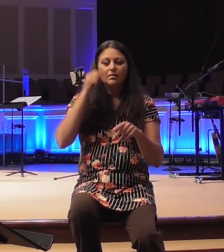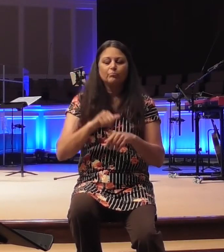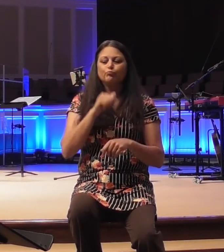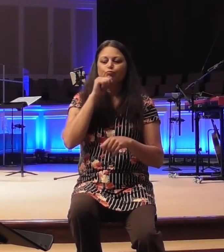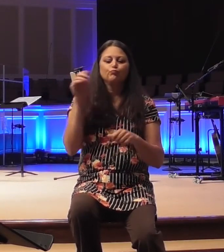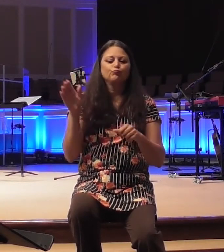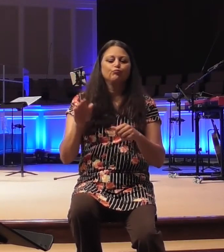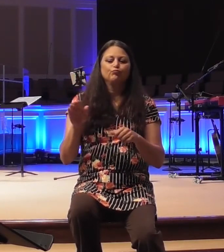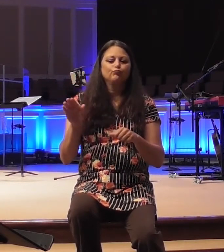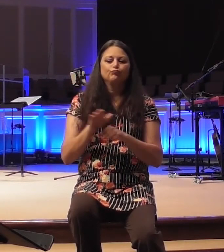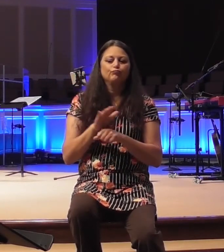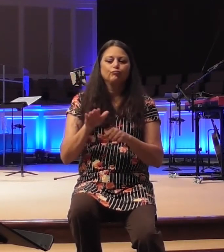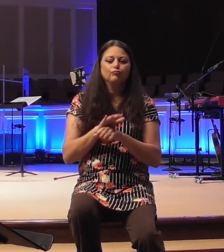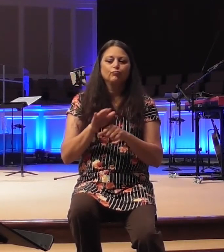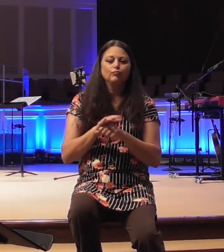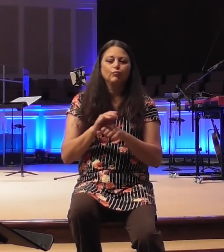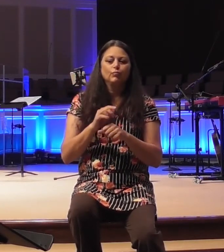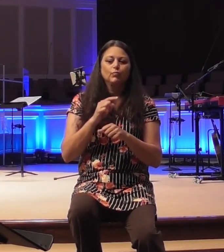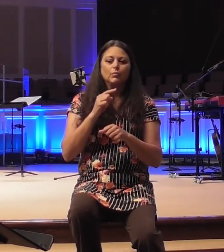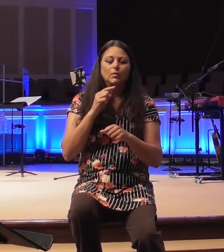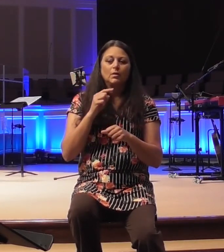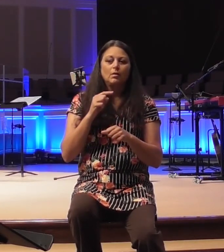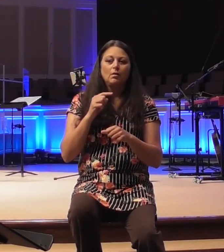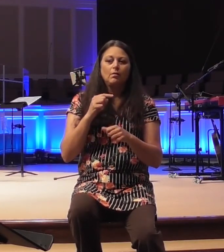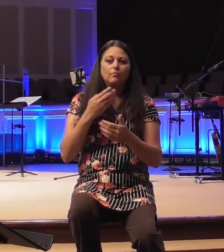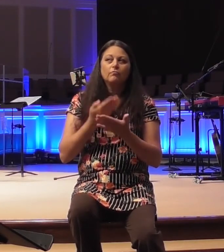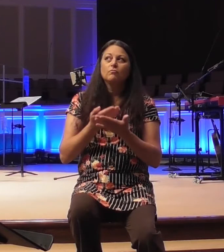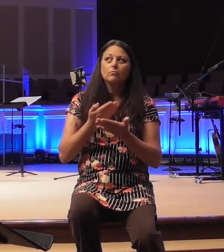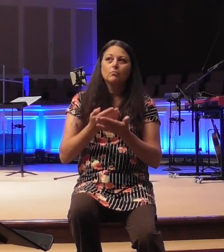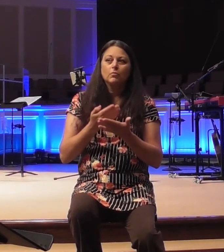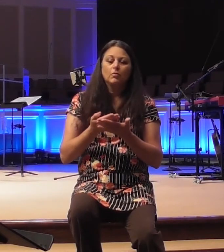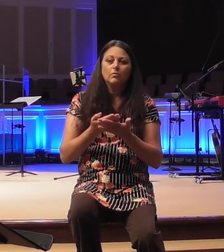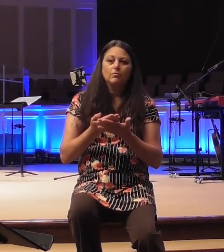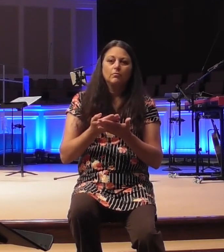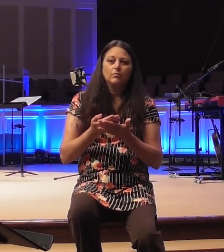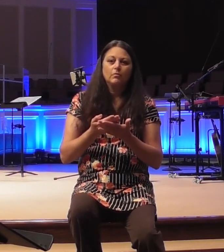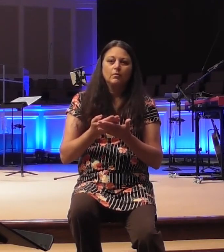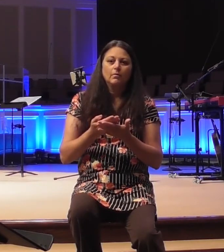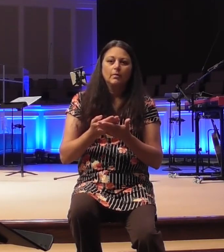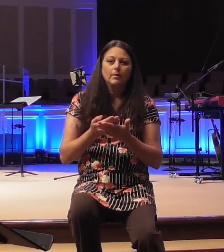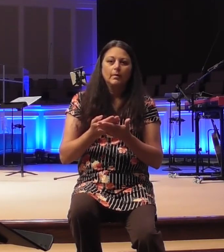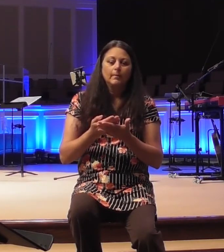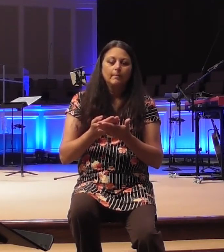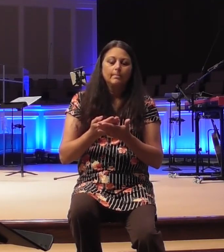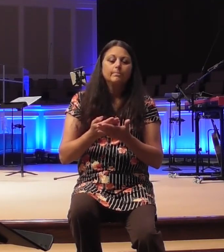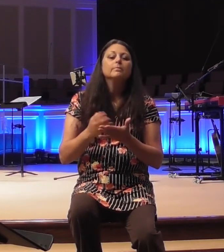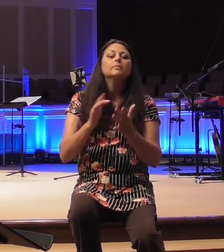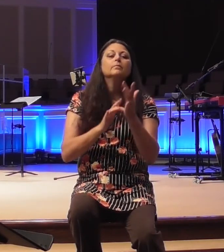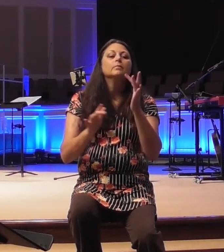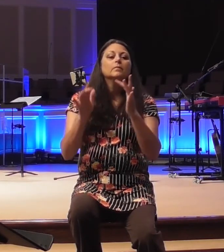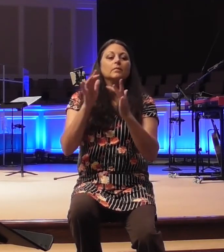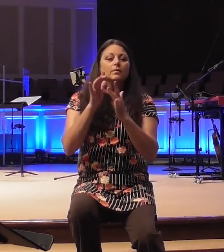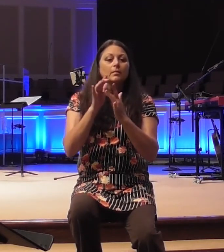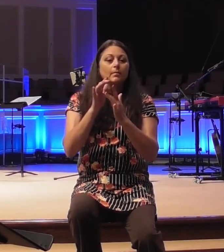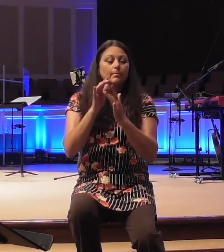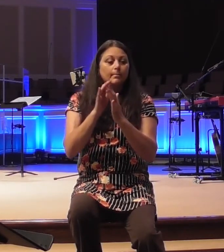proof. Because the Bible is a sufficient foundation